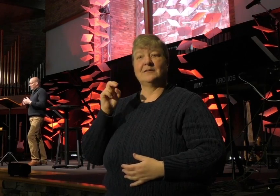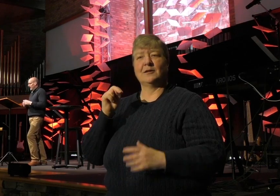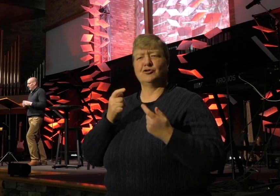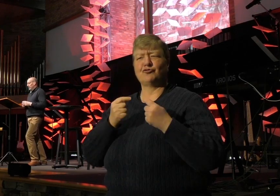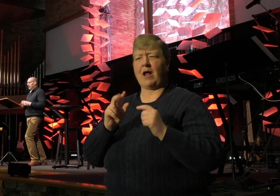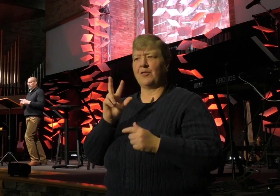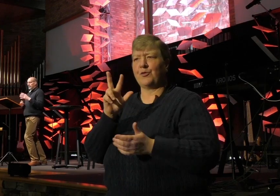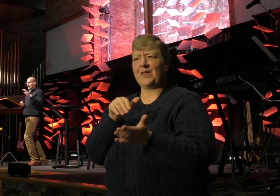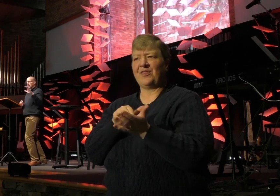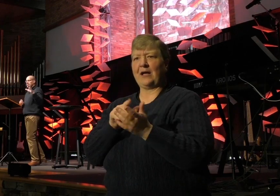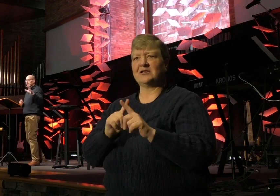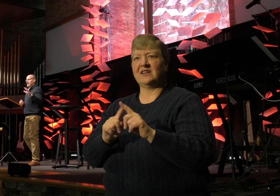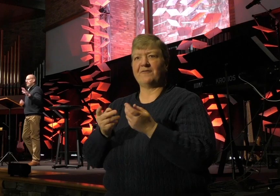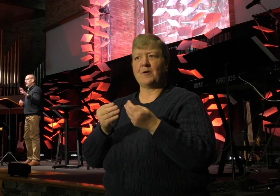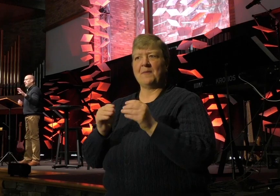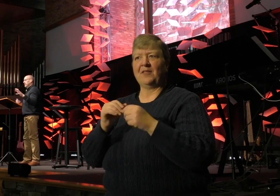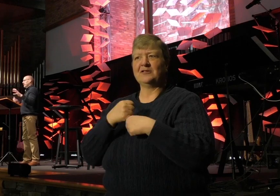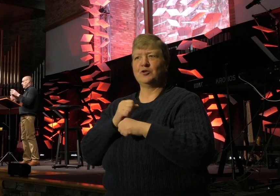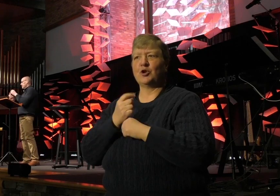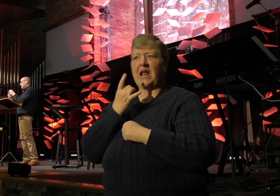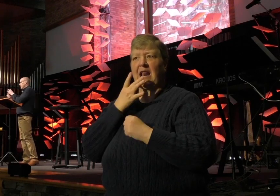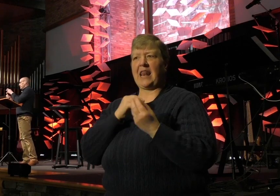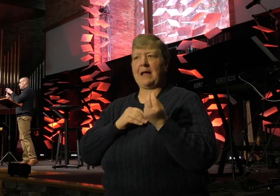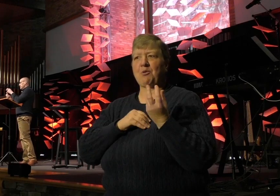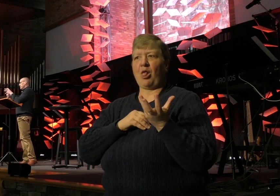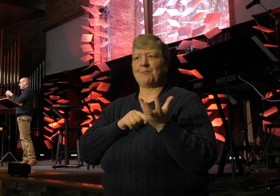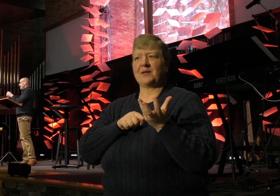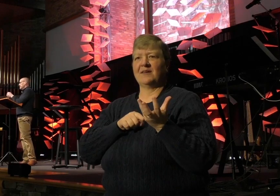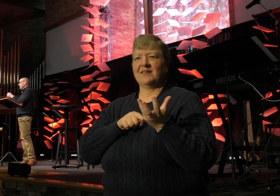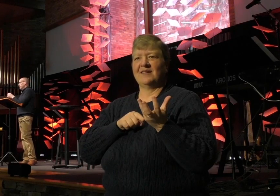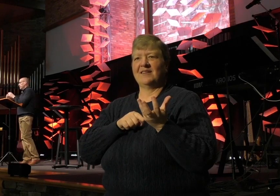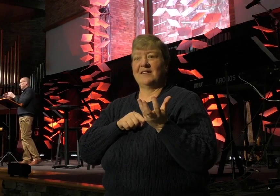creating the light bulb, and finally he came up with something